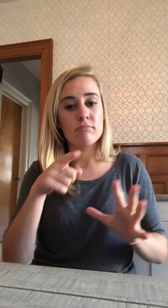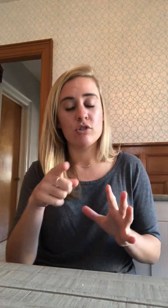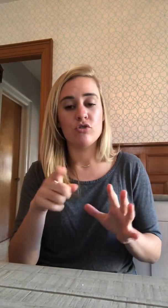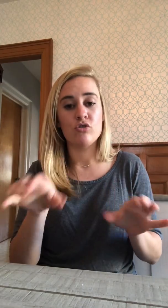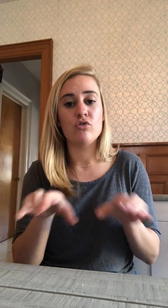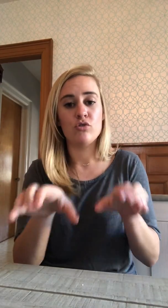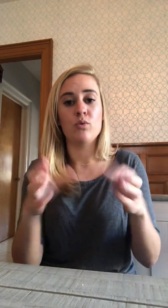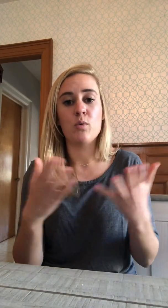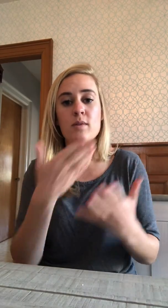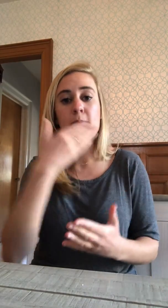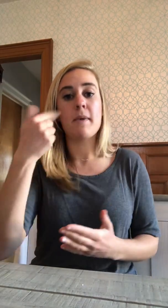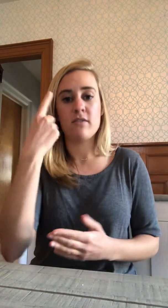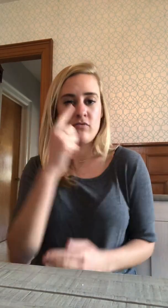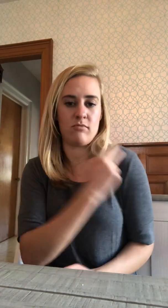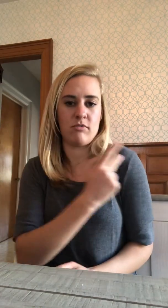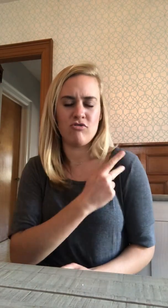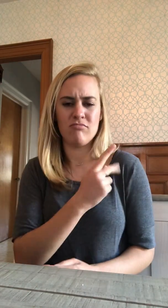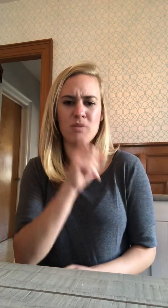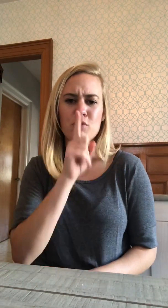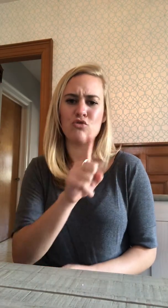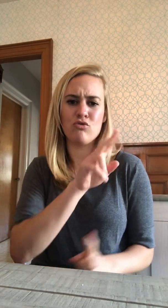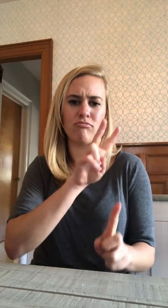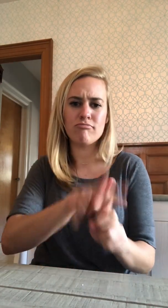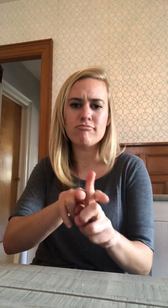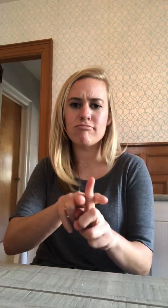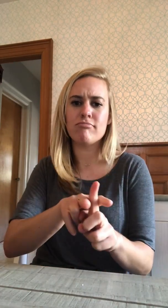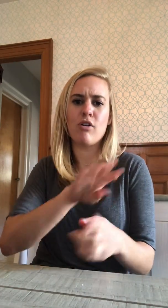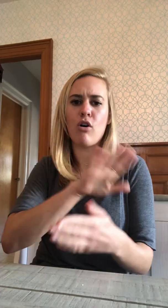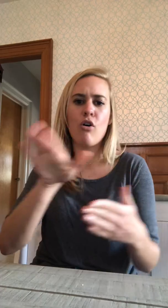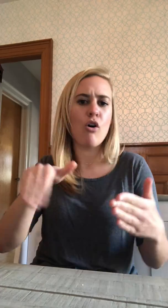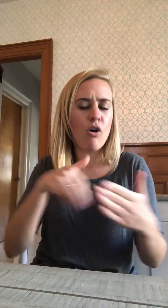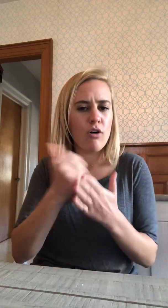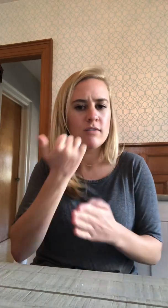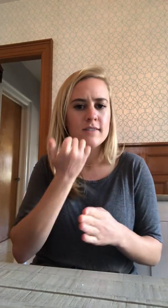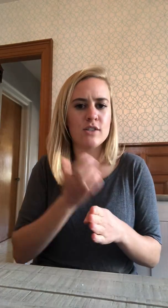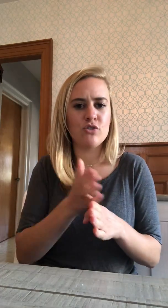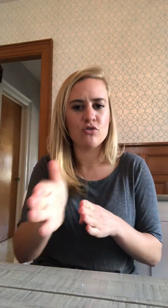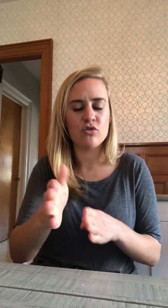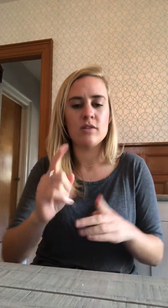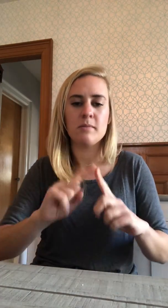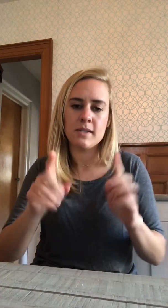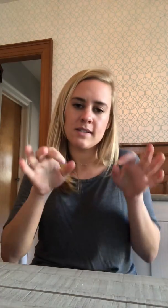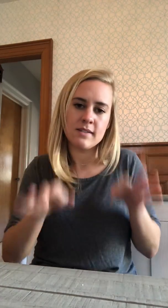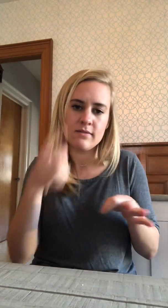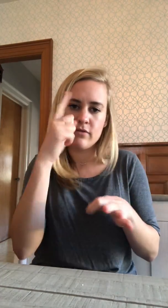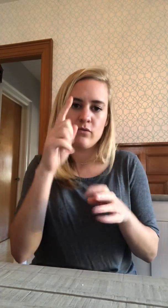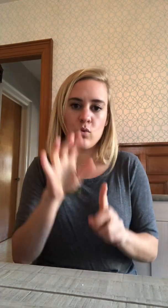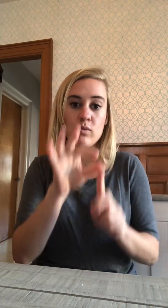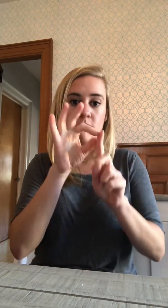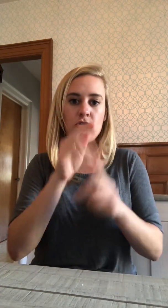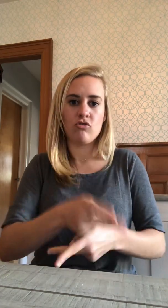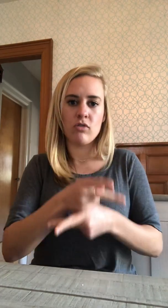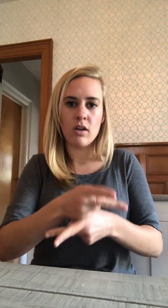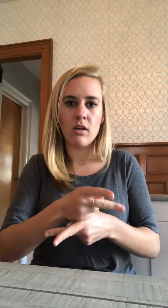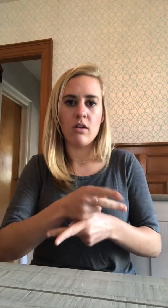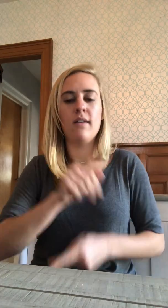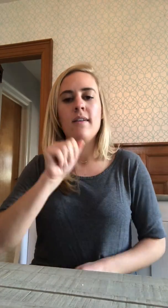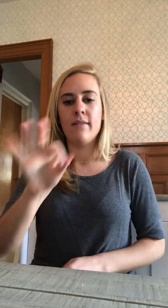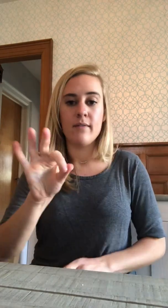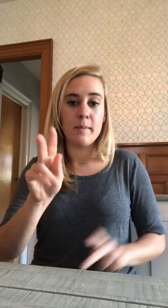in every aspect of dentistry. It's especially true in special care. If the parties involved, meaning the